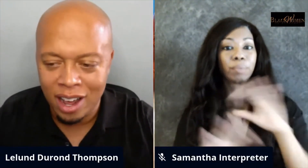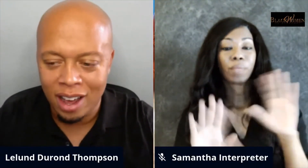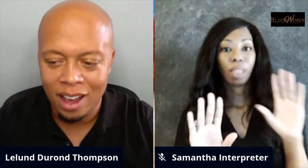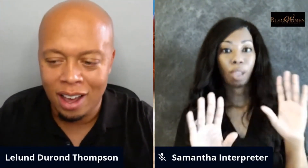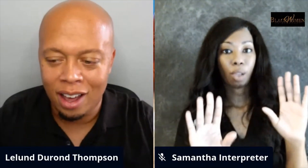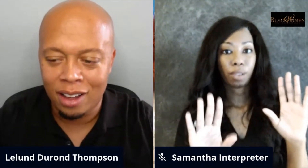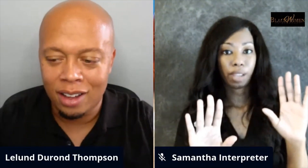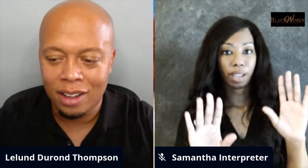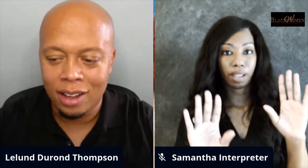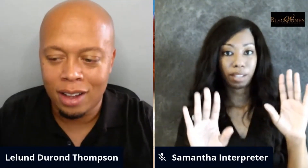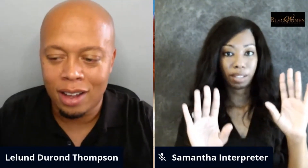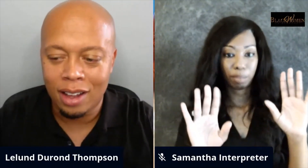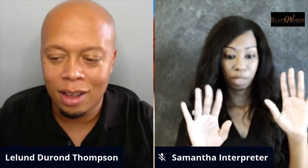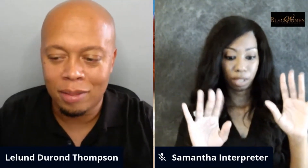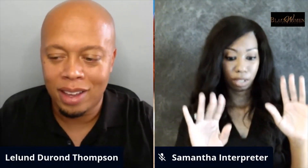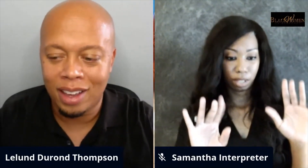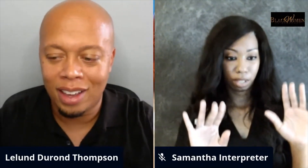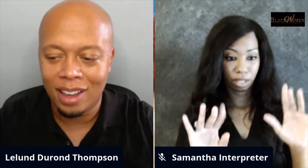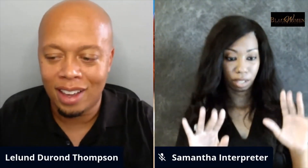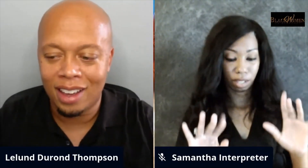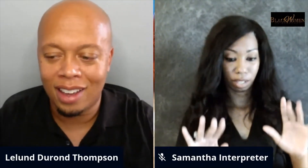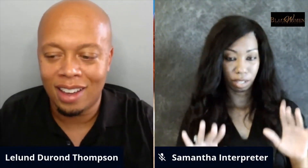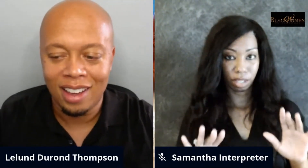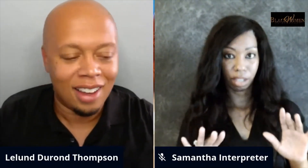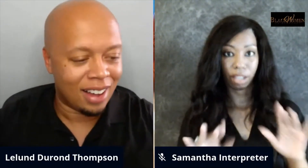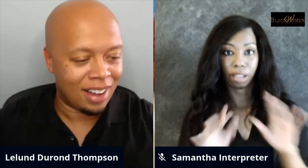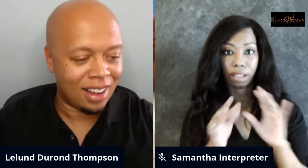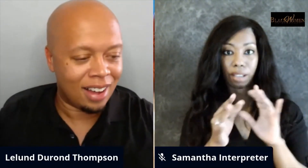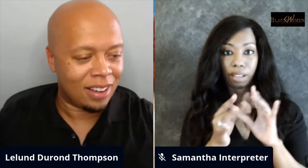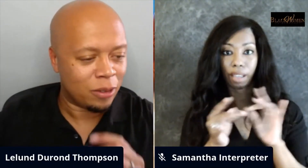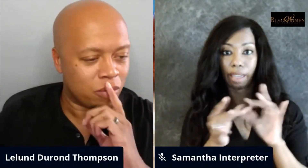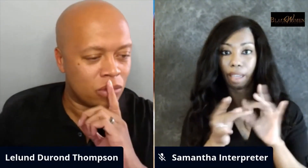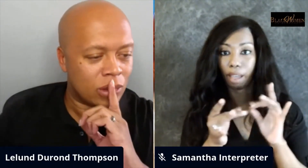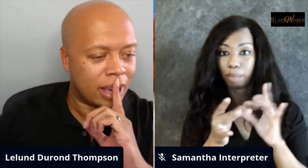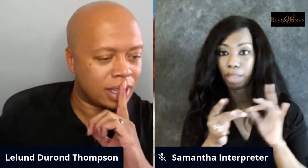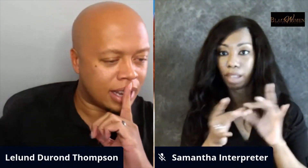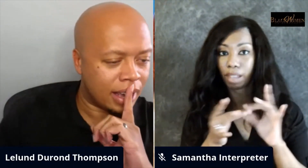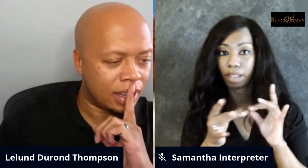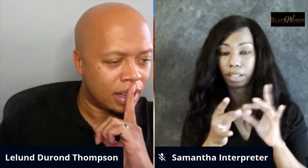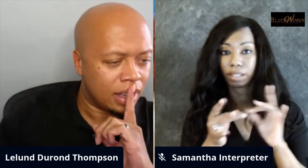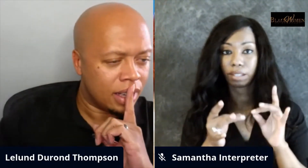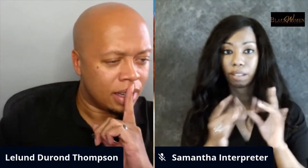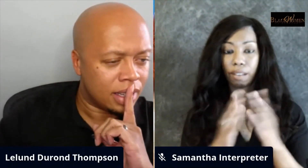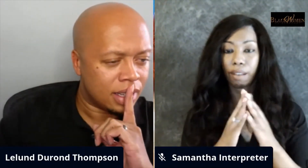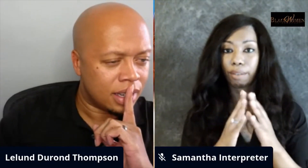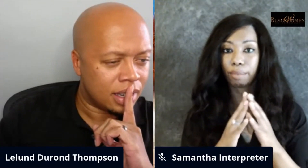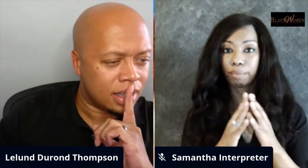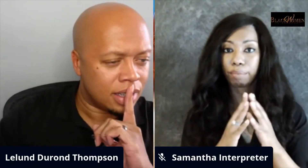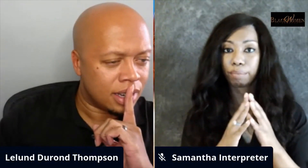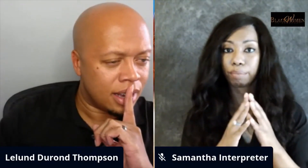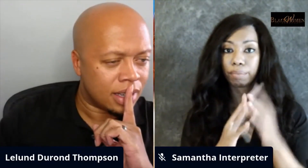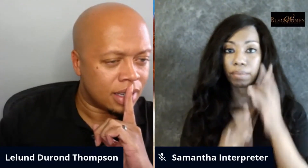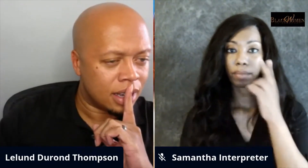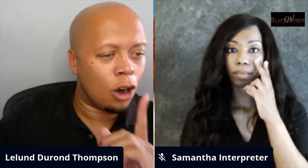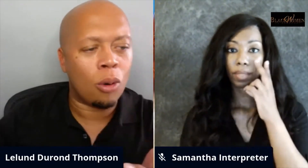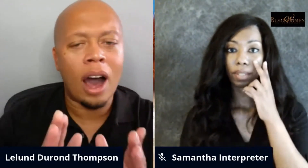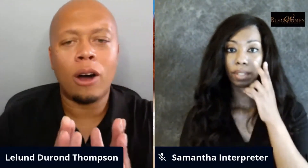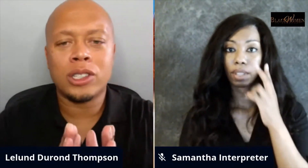go down. Coming. Hang tight. Let's see.